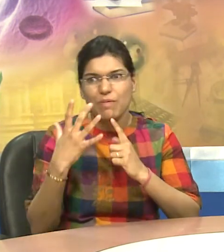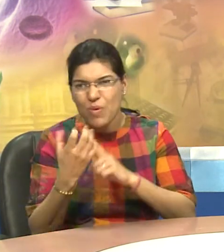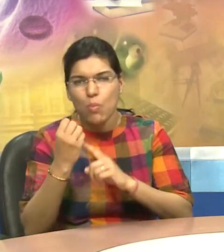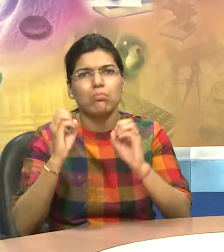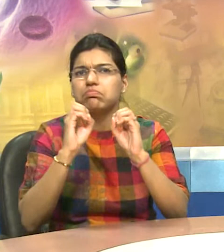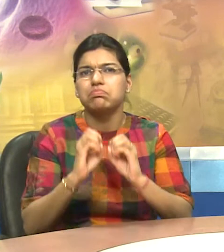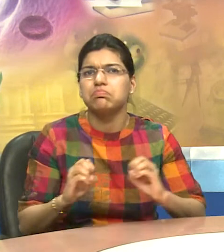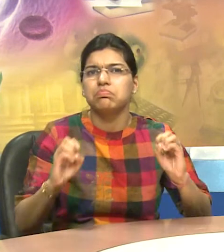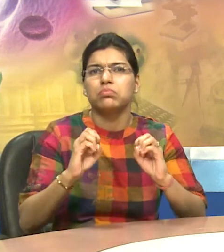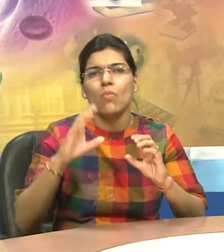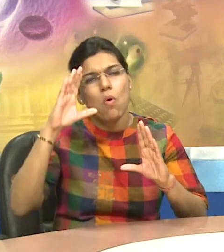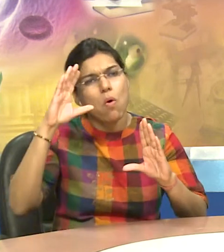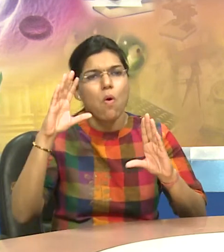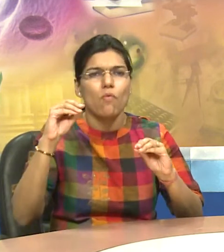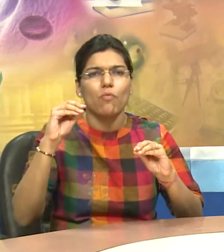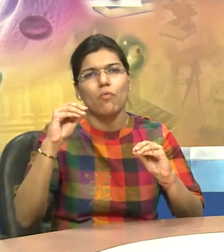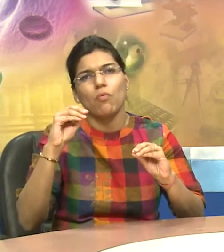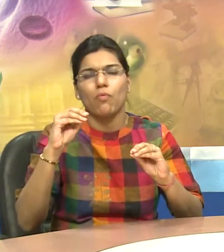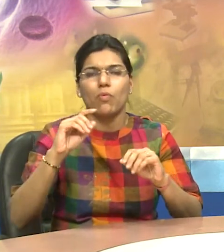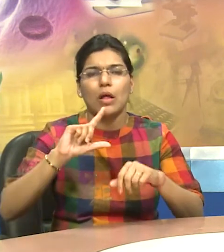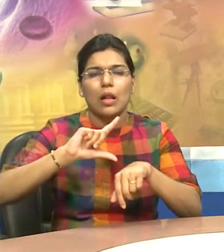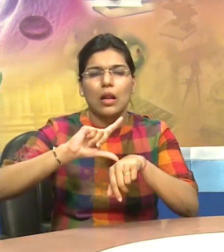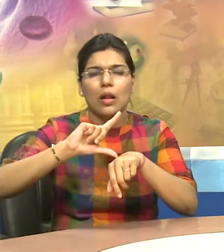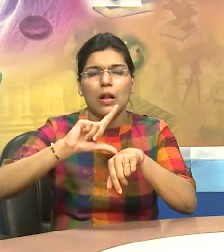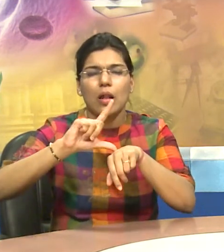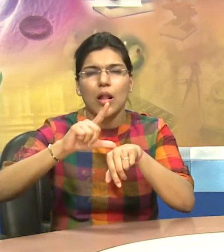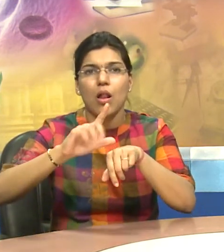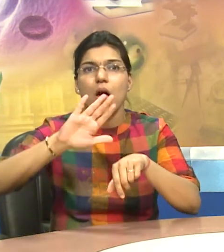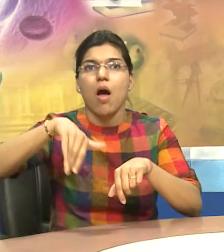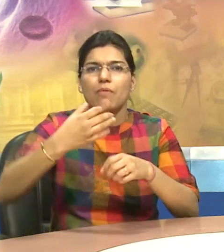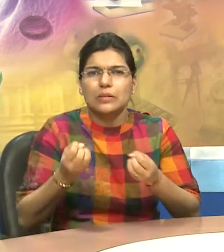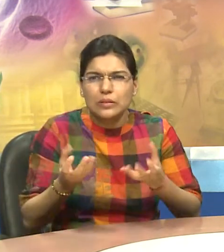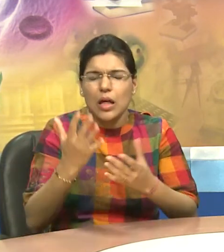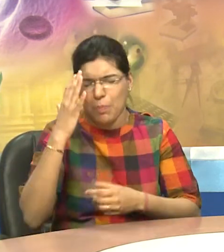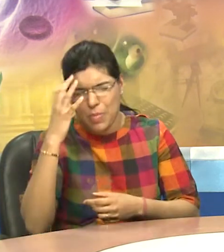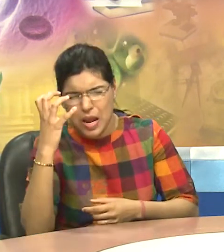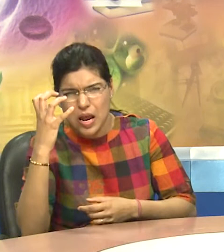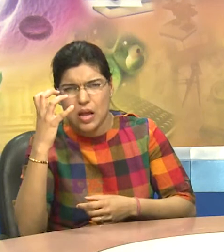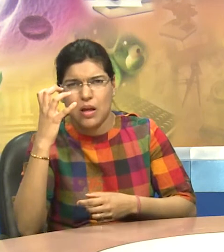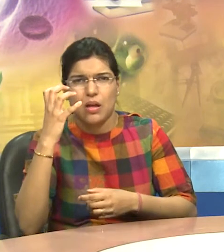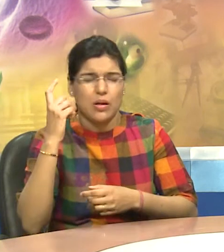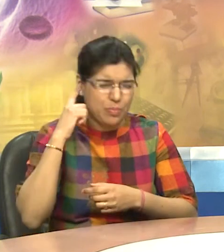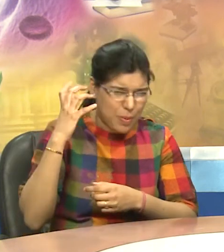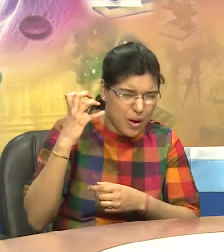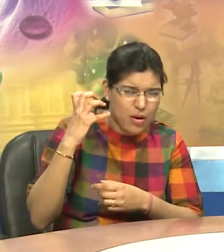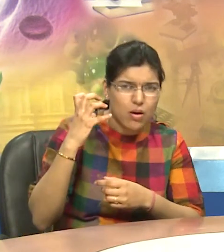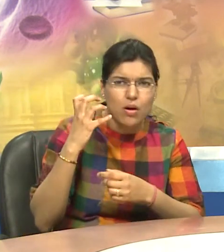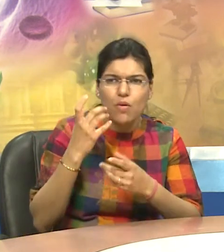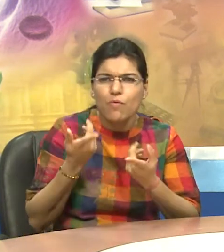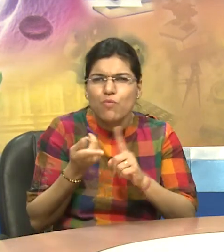When we hear something loud, we won't react immediately, but later on in future, we